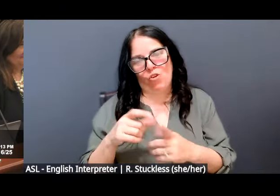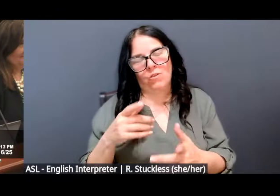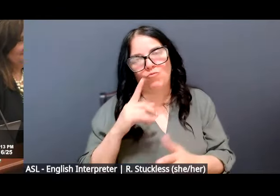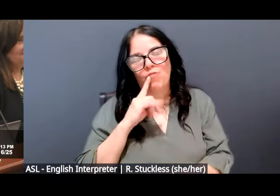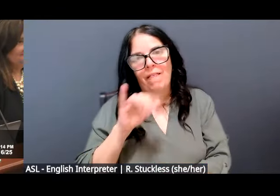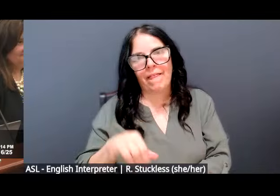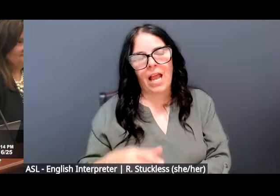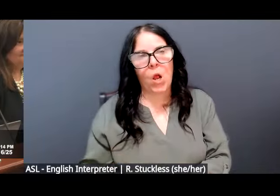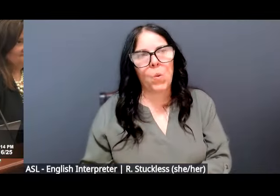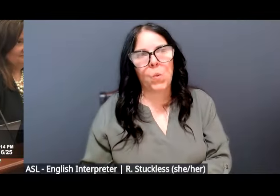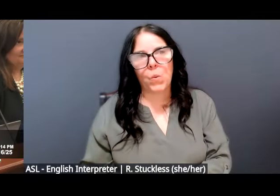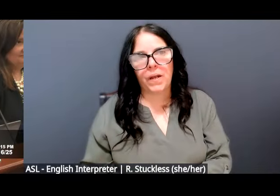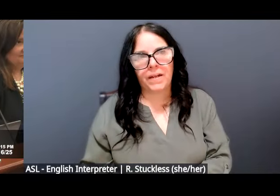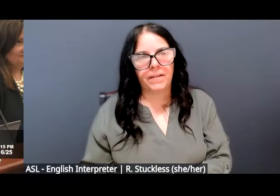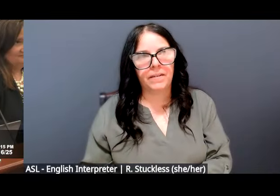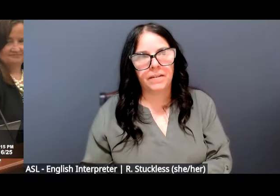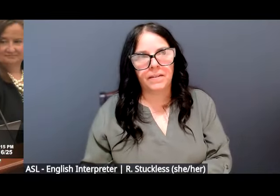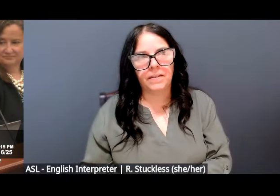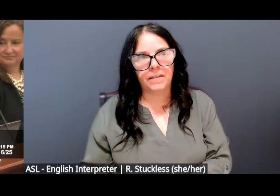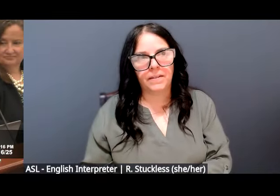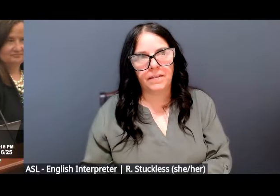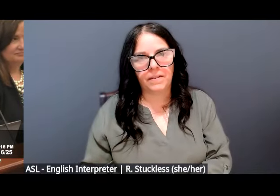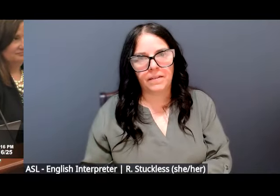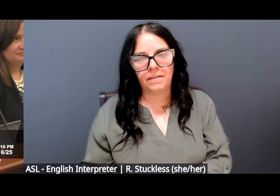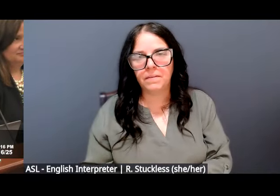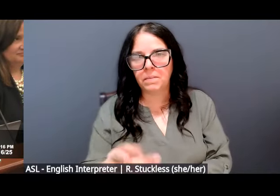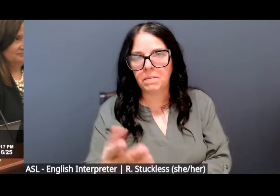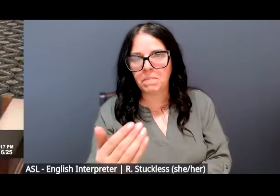Yes, But give your name and spell it for Yeah. them.